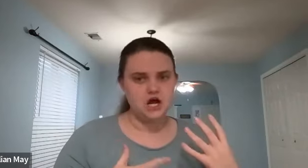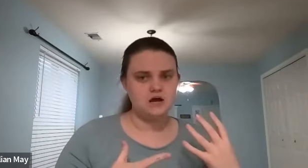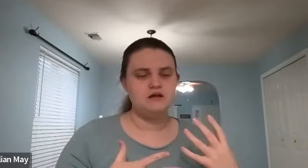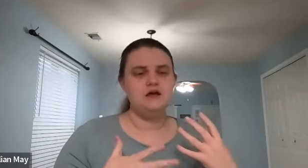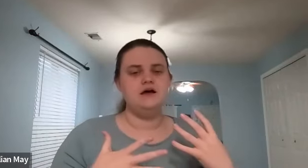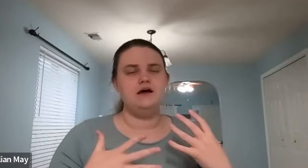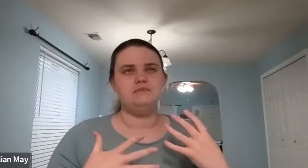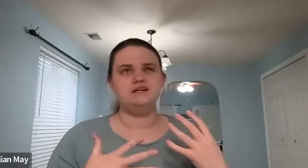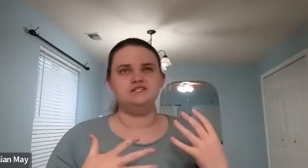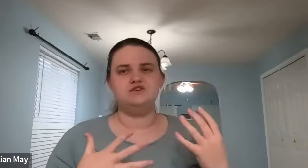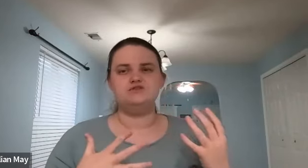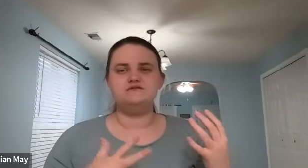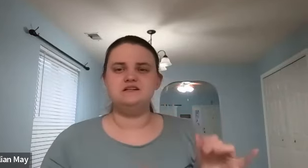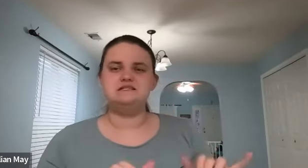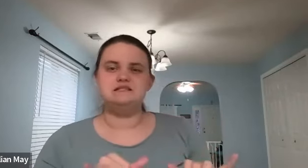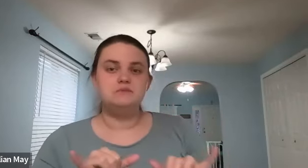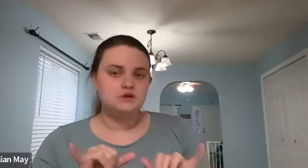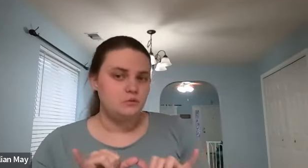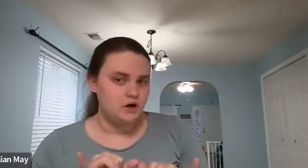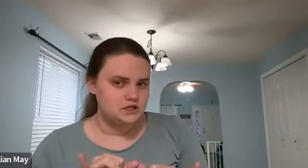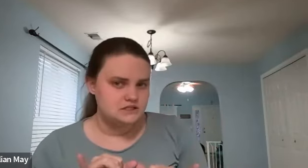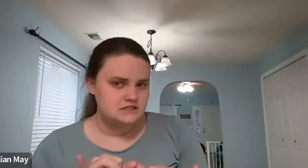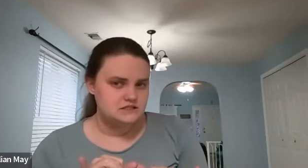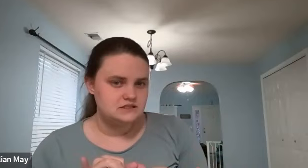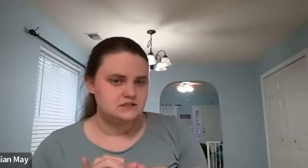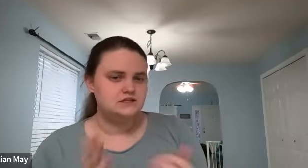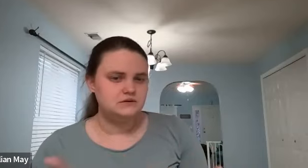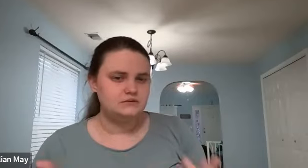job because, those are very similar words, so